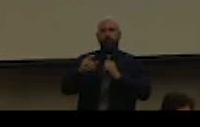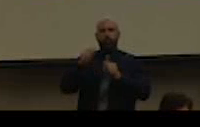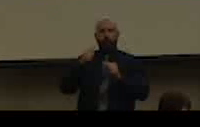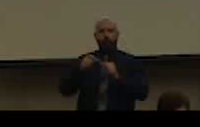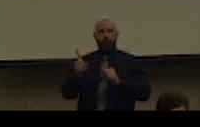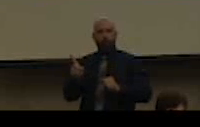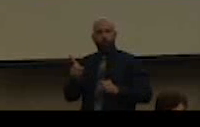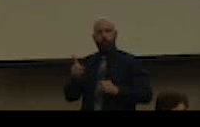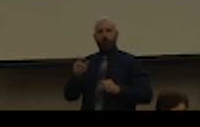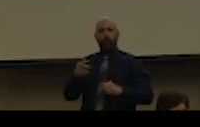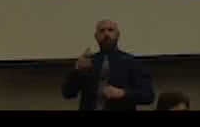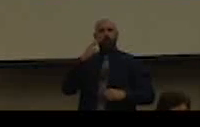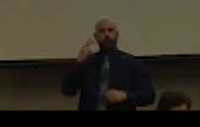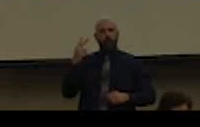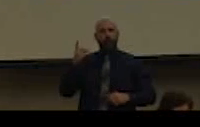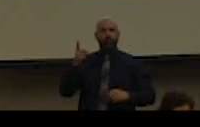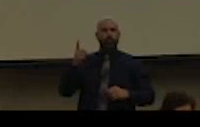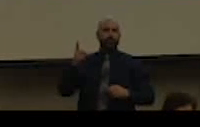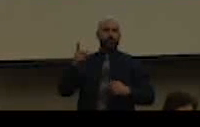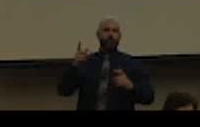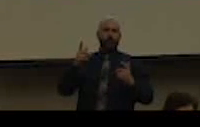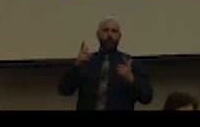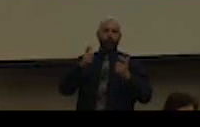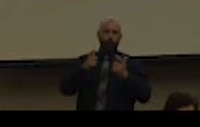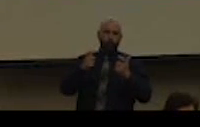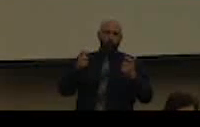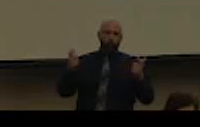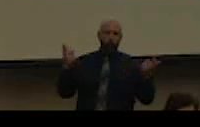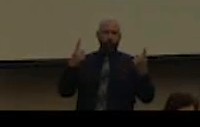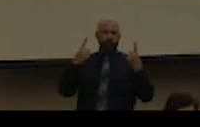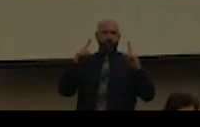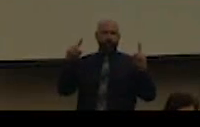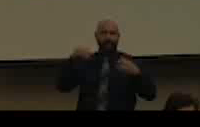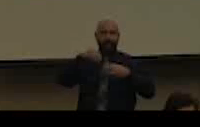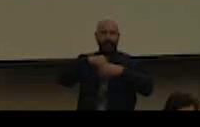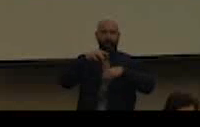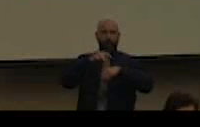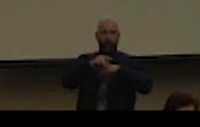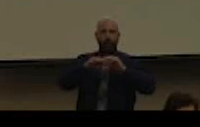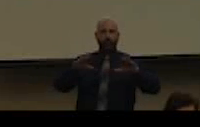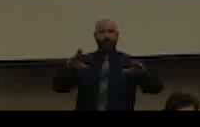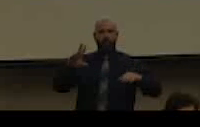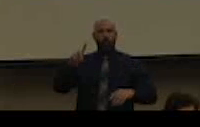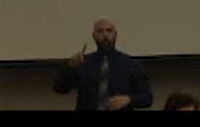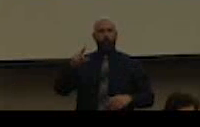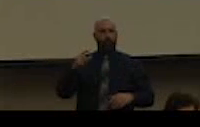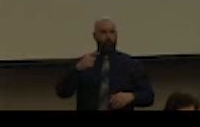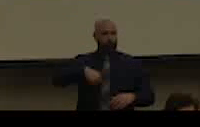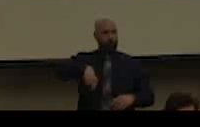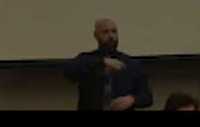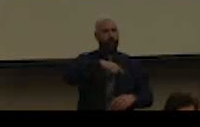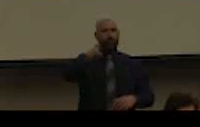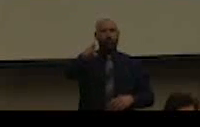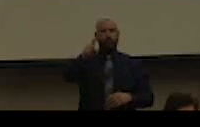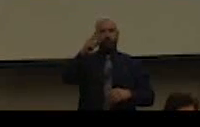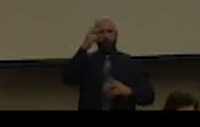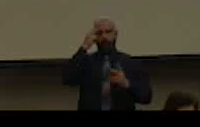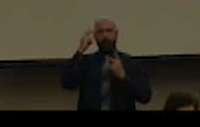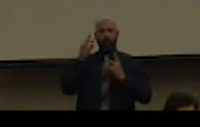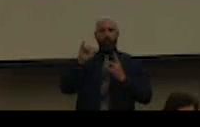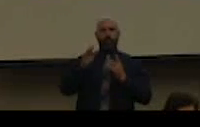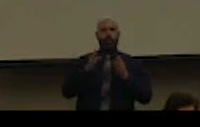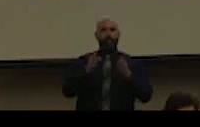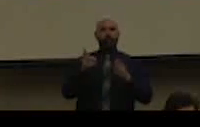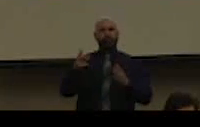early childhood, which has not been mentioned, and so we of all people should remember her in that way. She doubled the